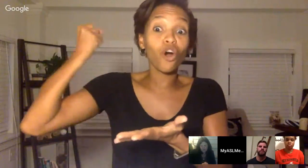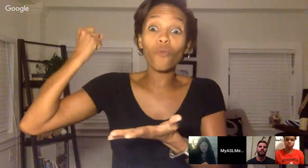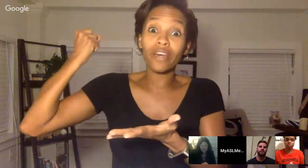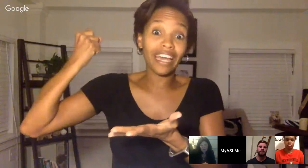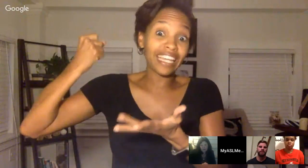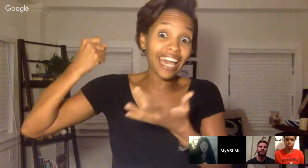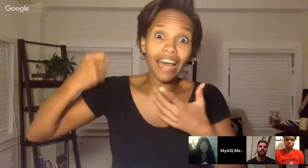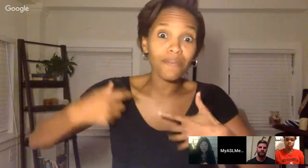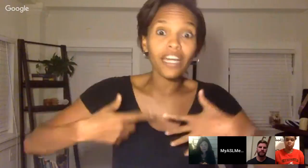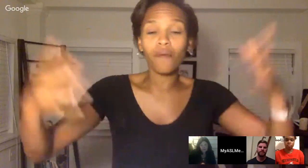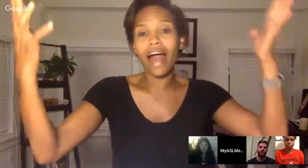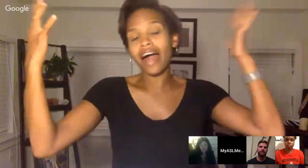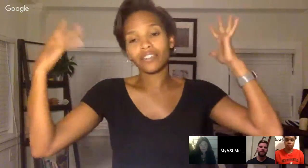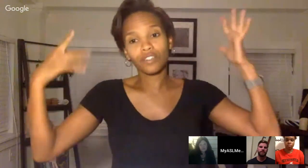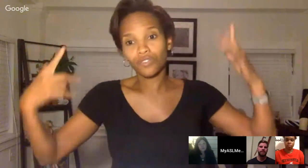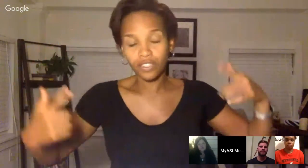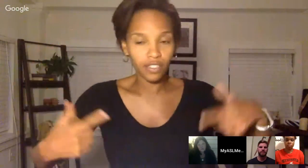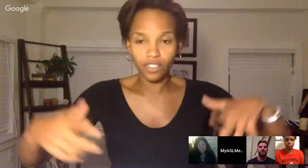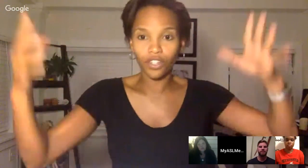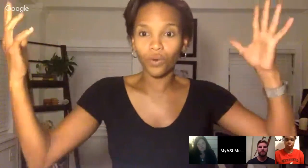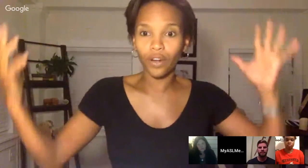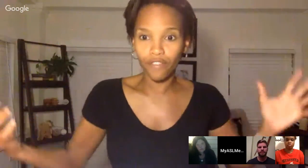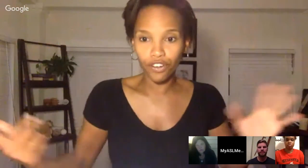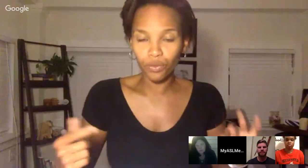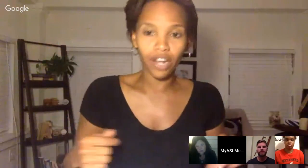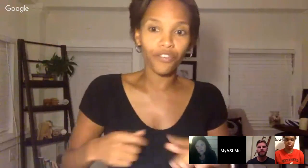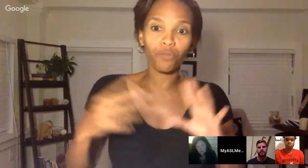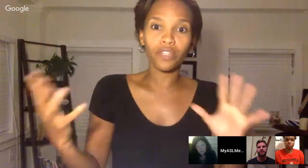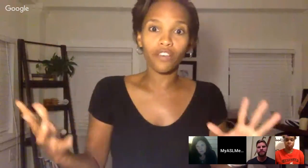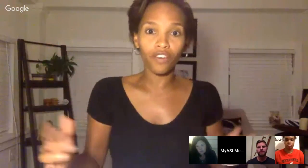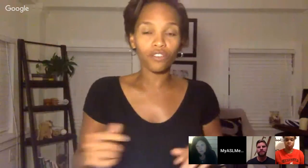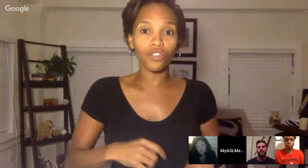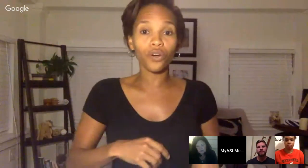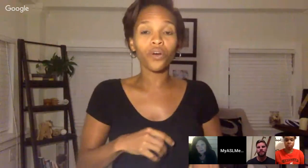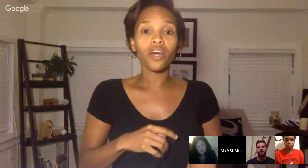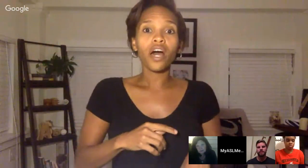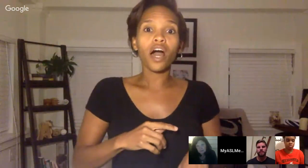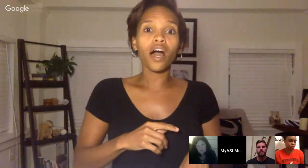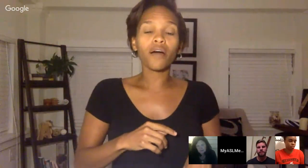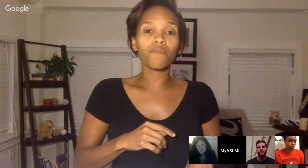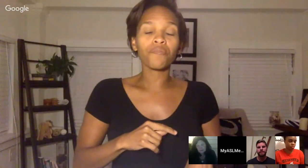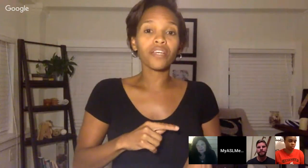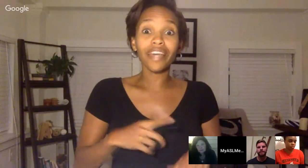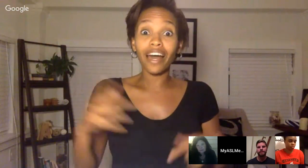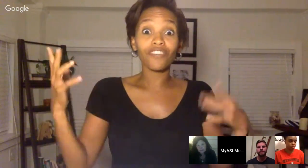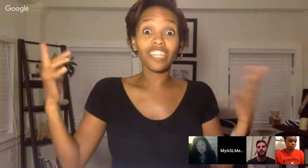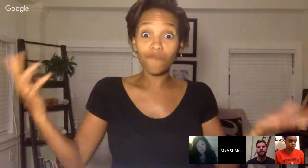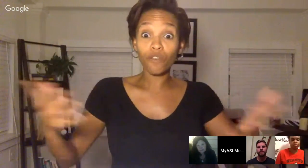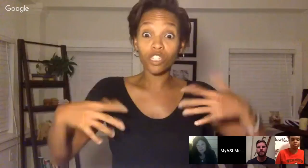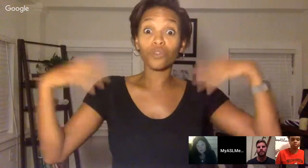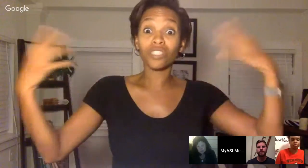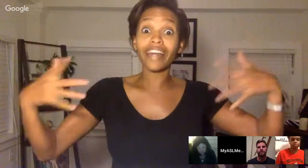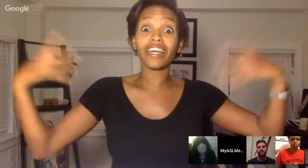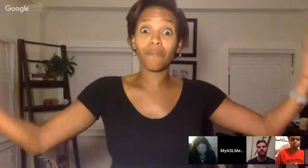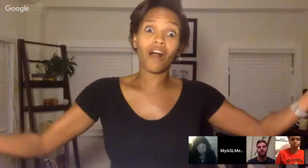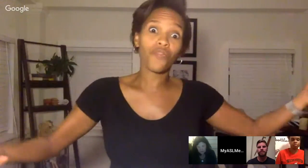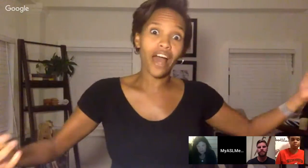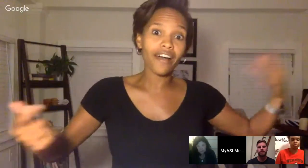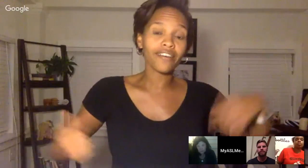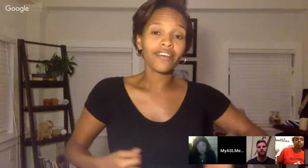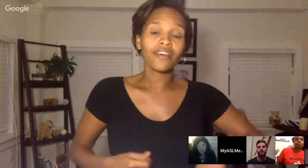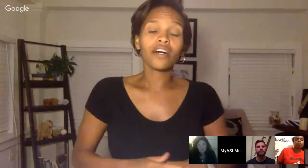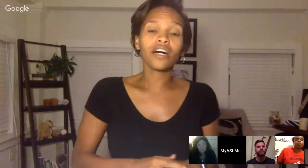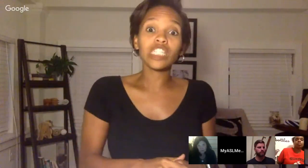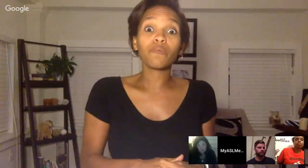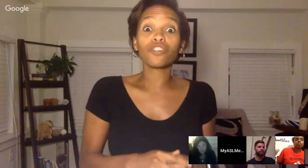seize the moment and become active and whatever you believe in. So yeah, if a deaf person were signing about